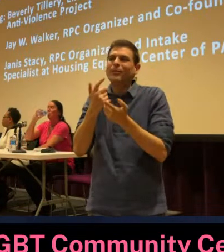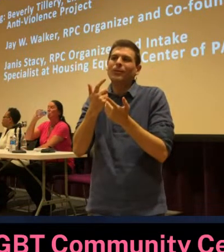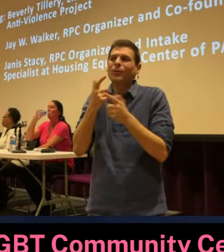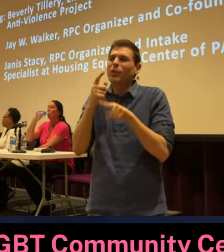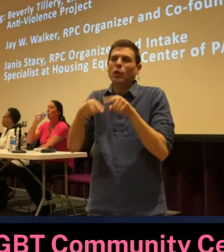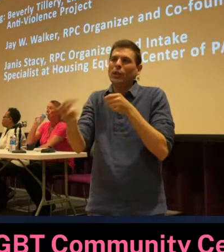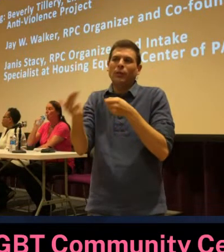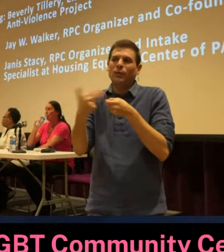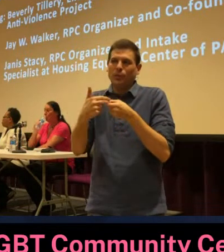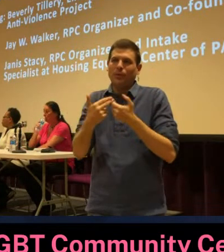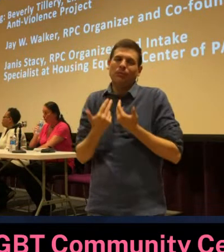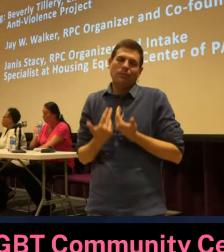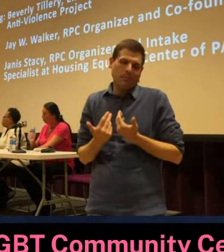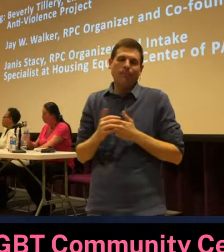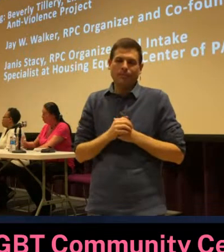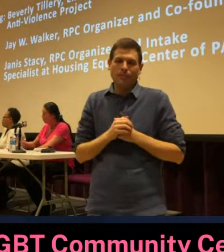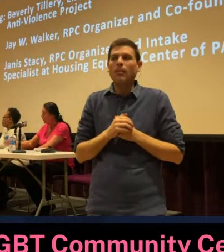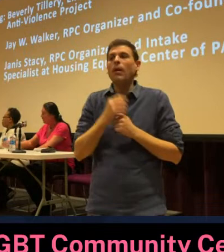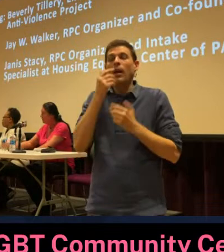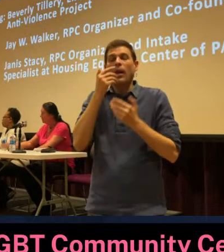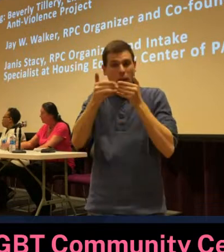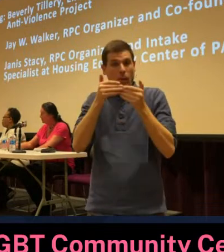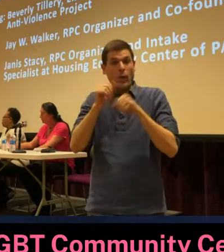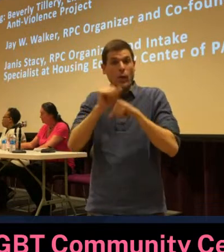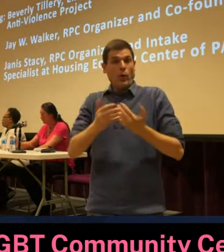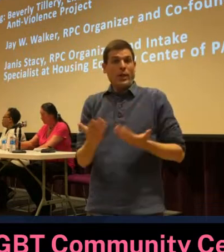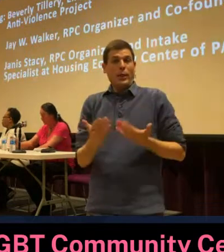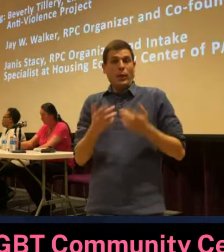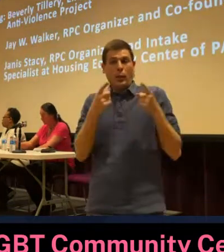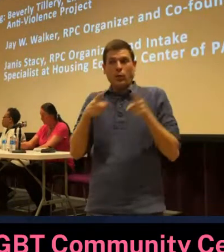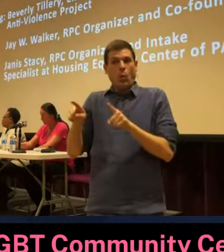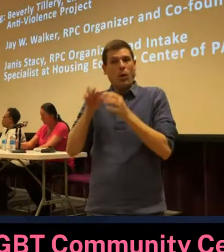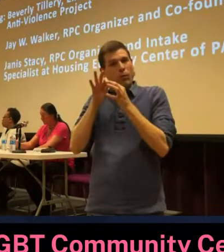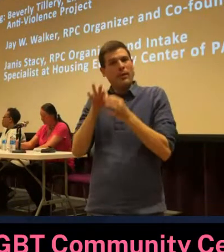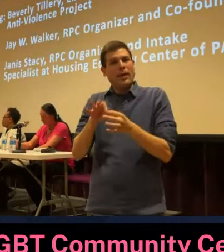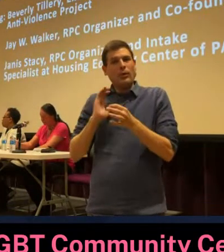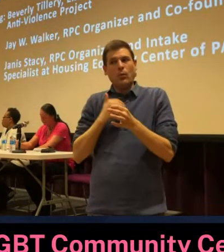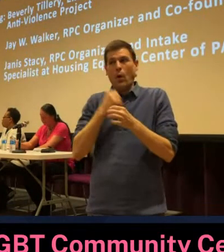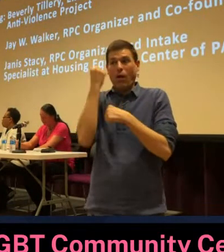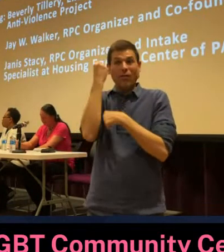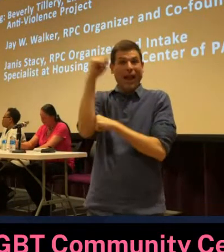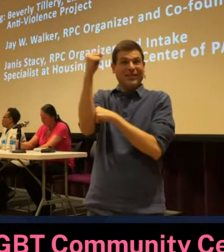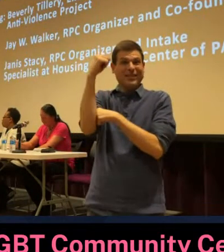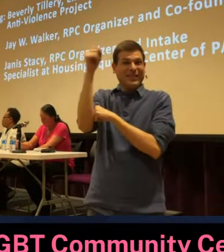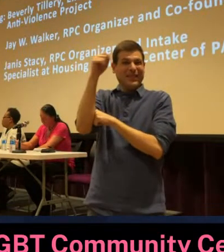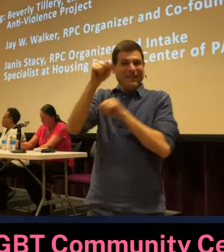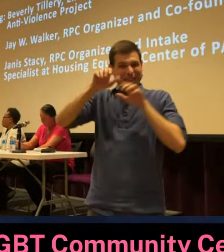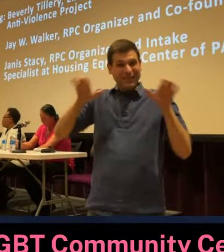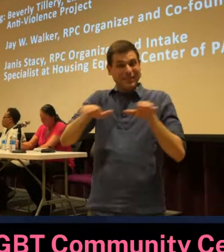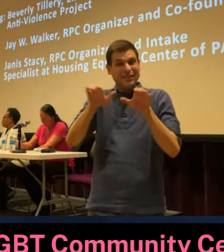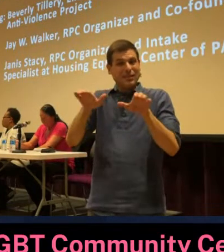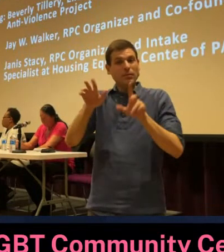that's happening in this city around protecting, particularly our activists,